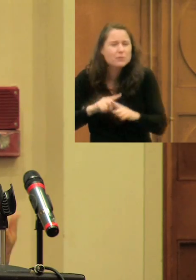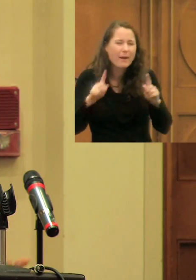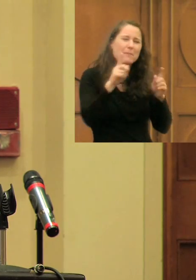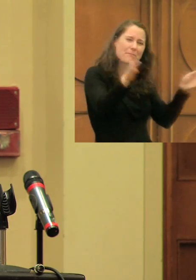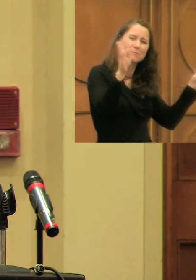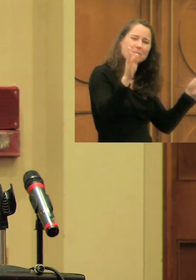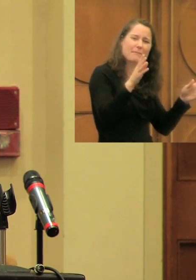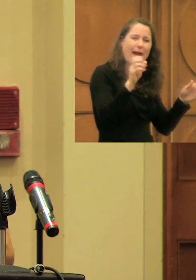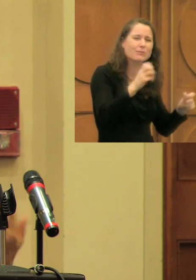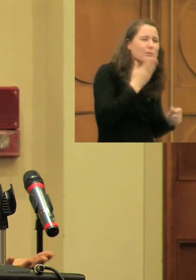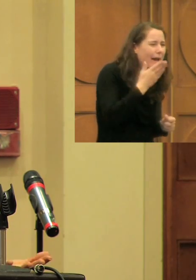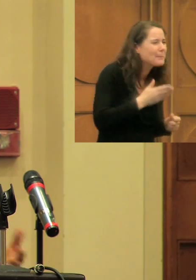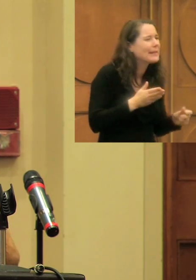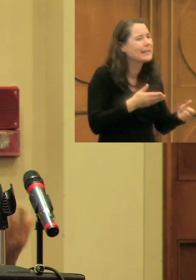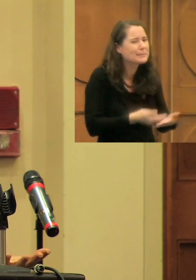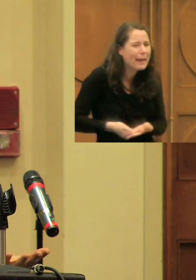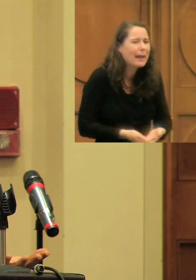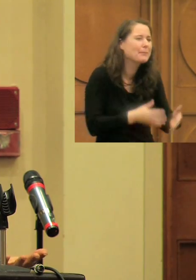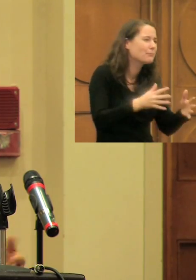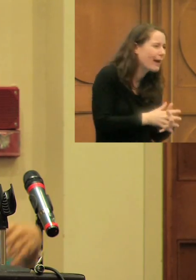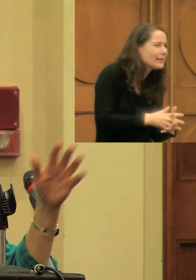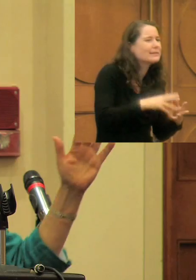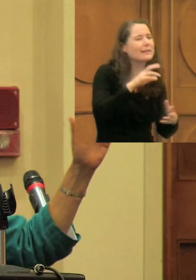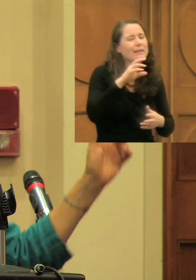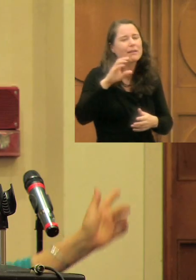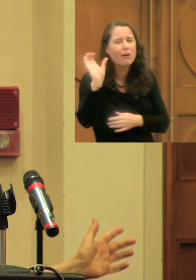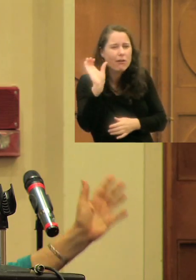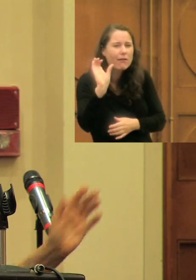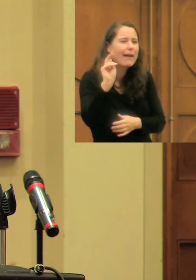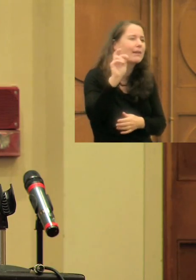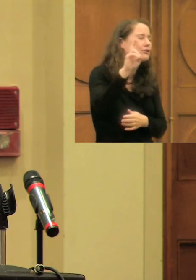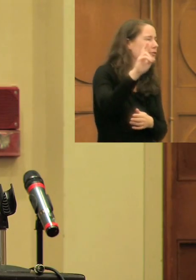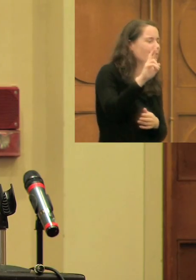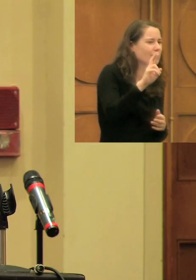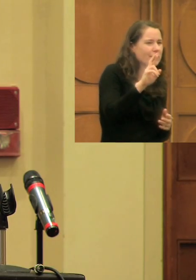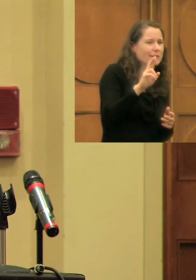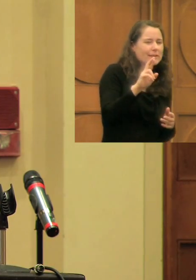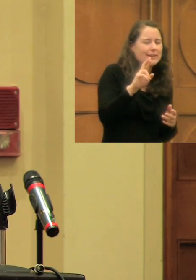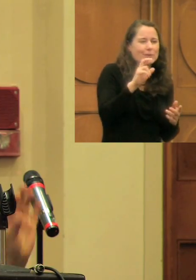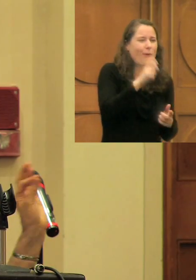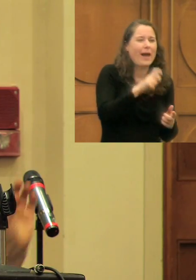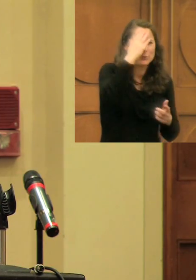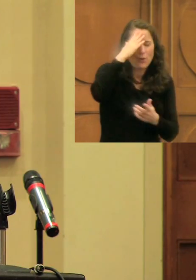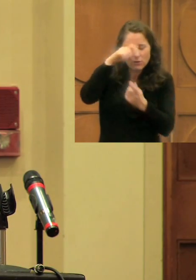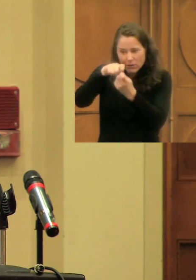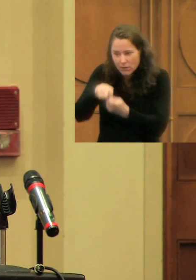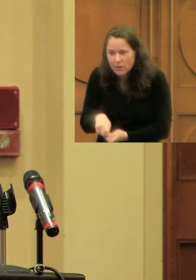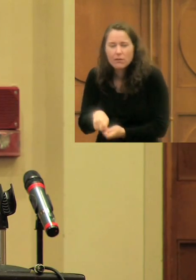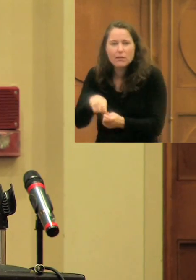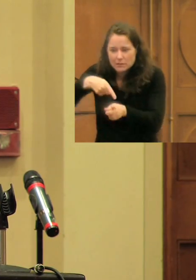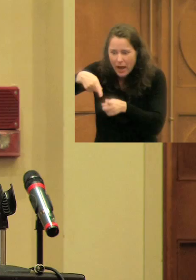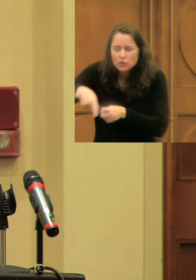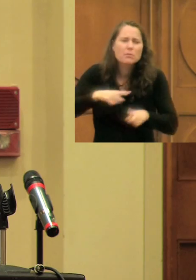baby, diabetes, oncology, cardiology, but you won't have to know the real